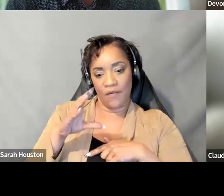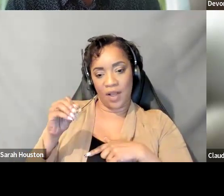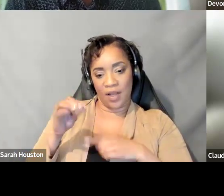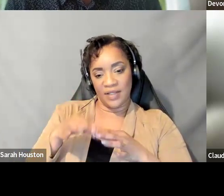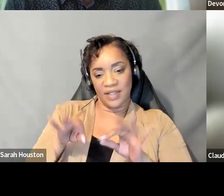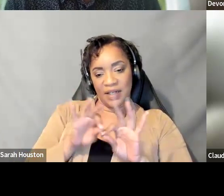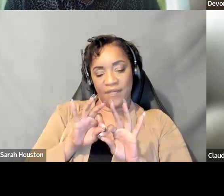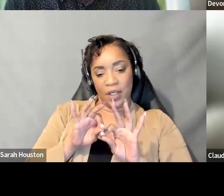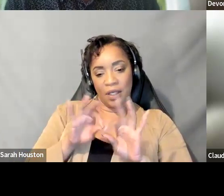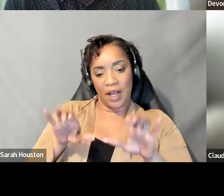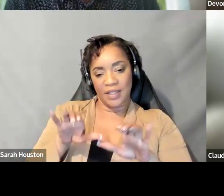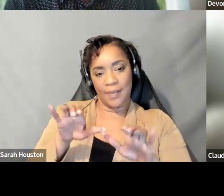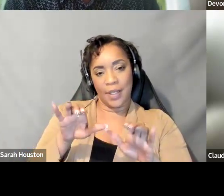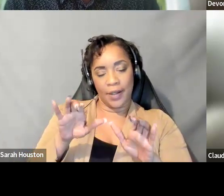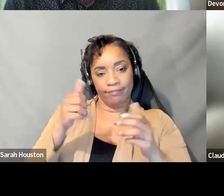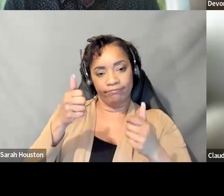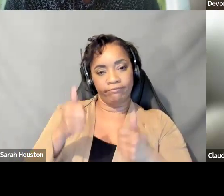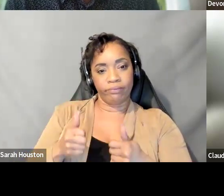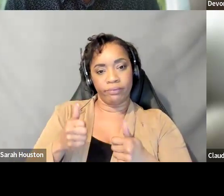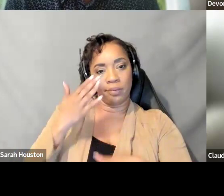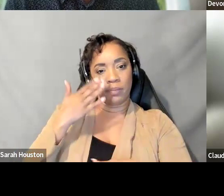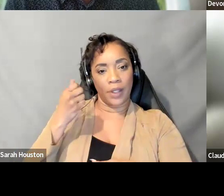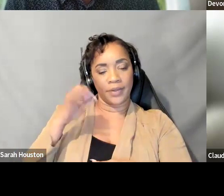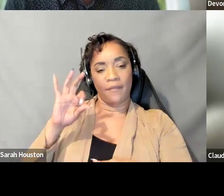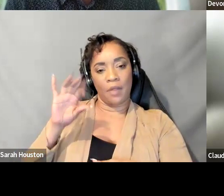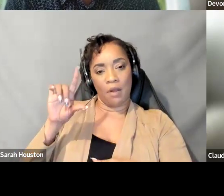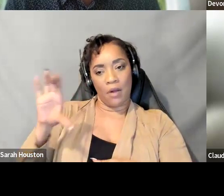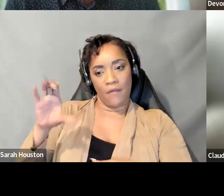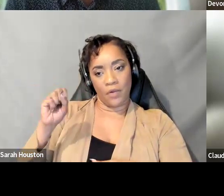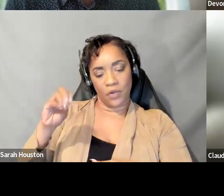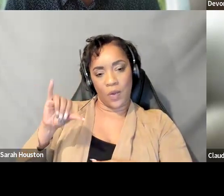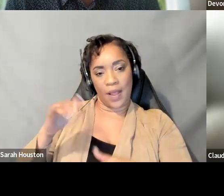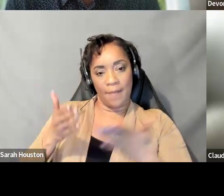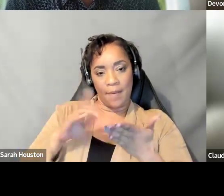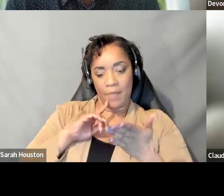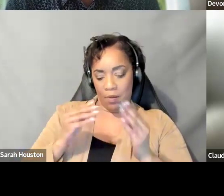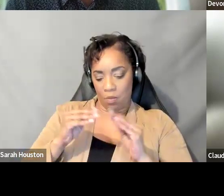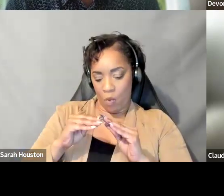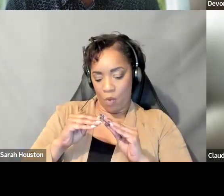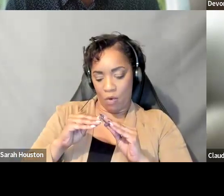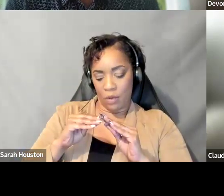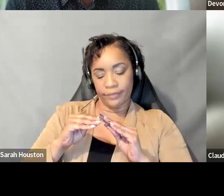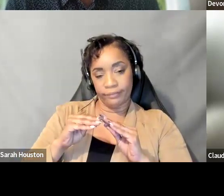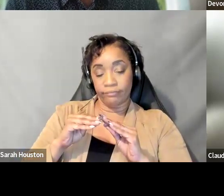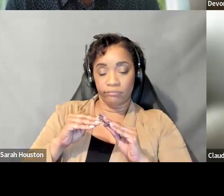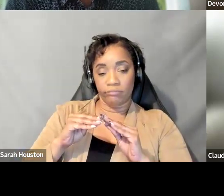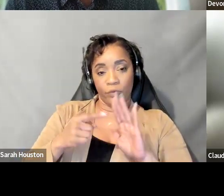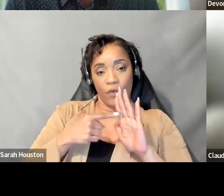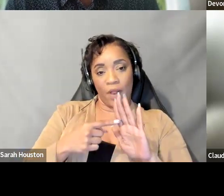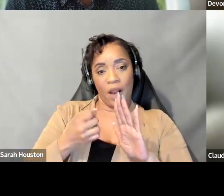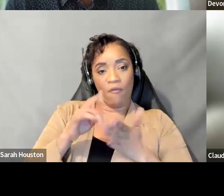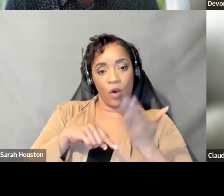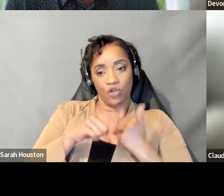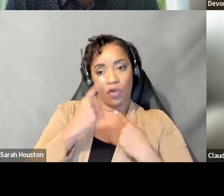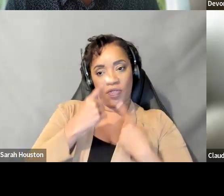due to long COVID. So that may be more reflective of what you're considering.